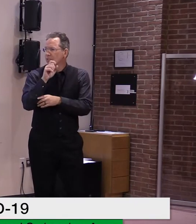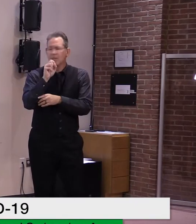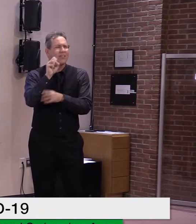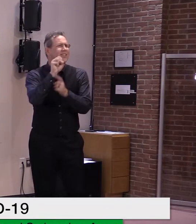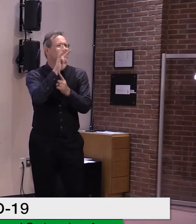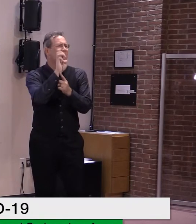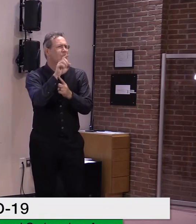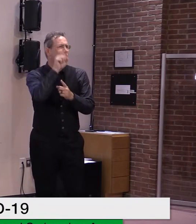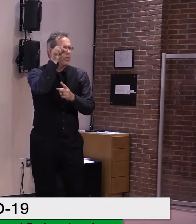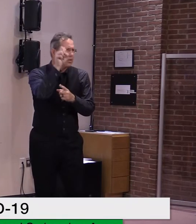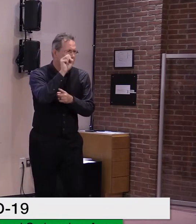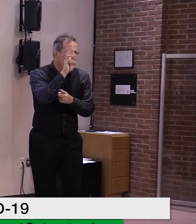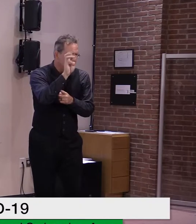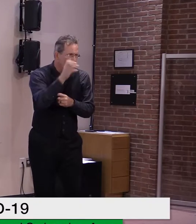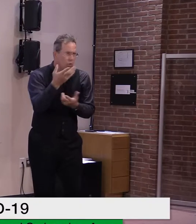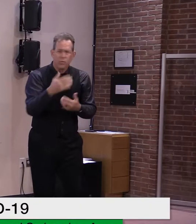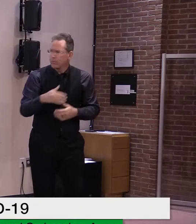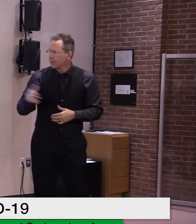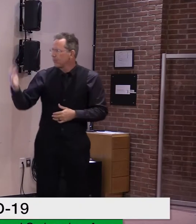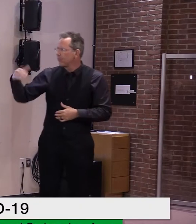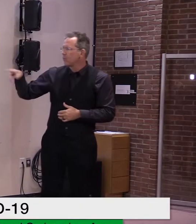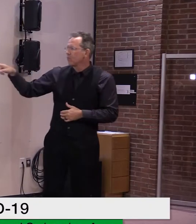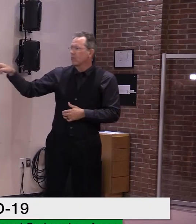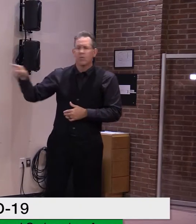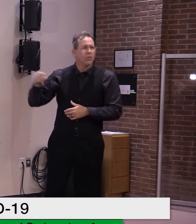Barton Fairground drive-through